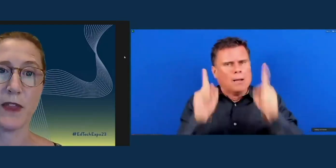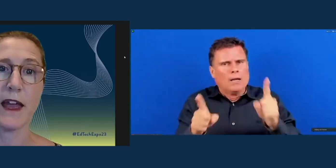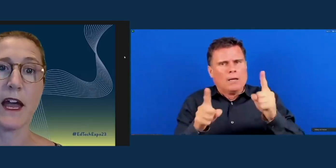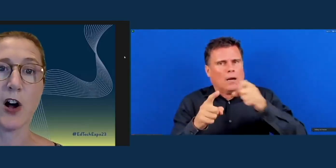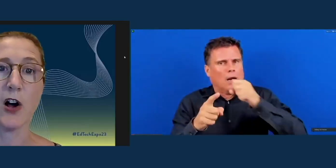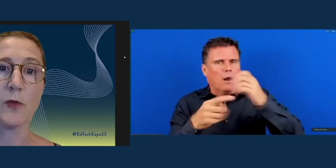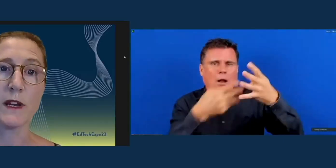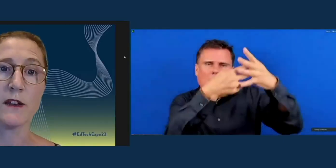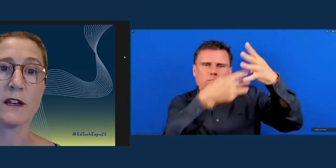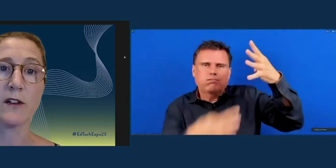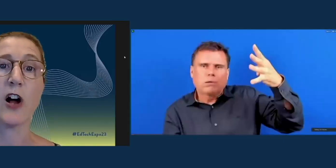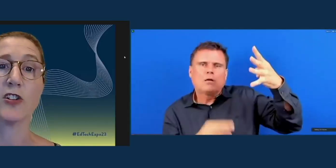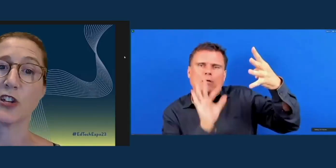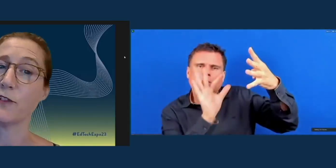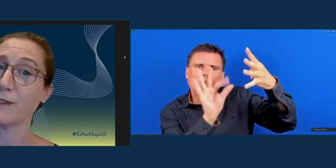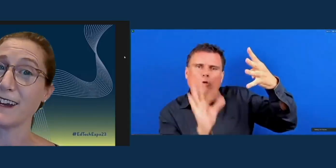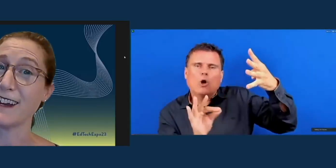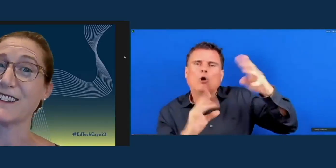pursuing at